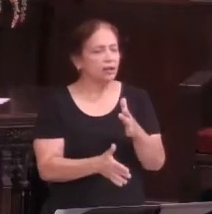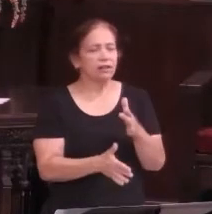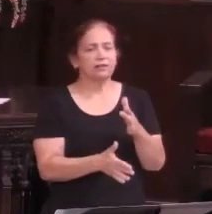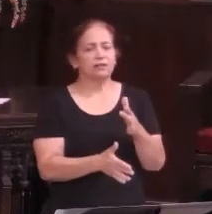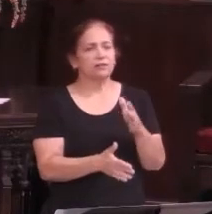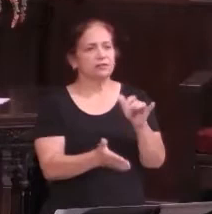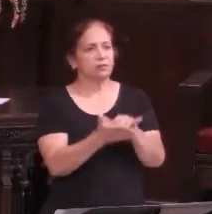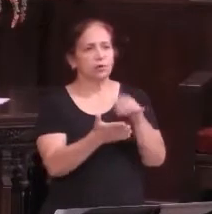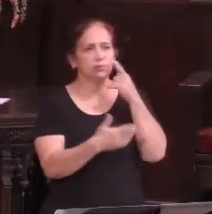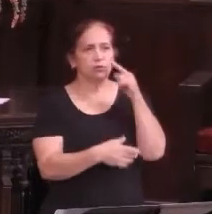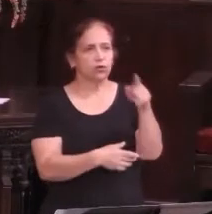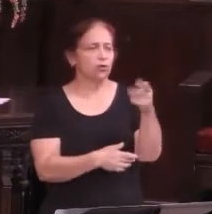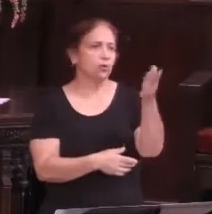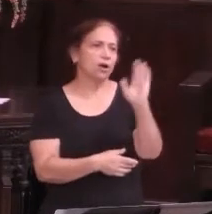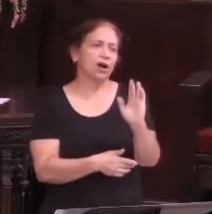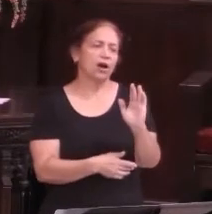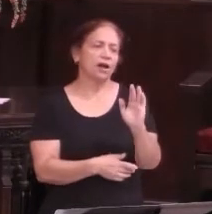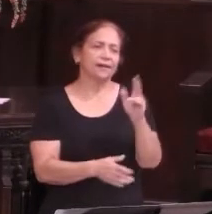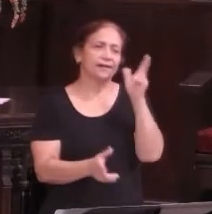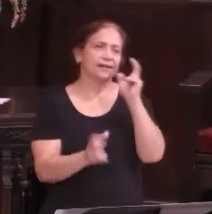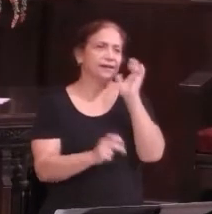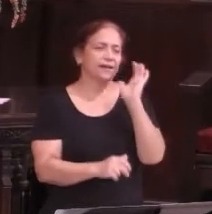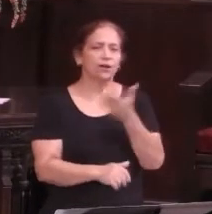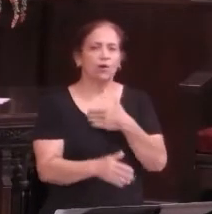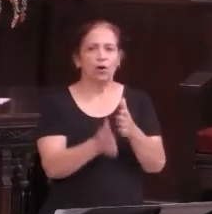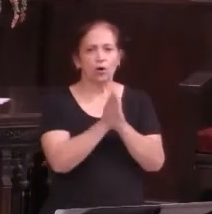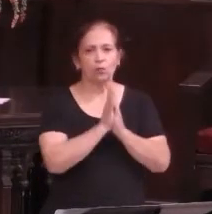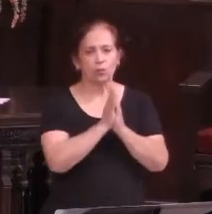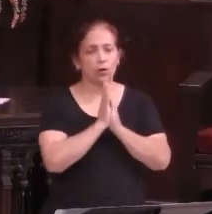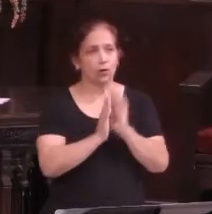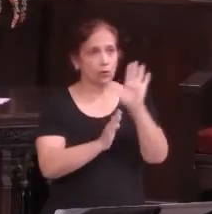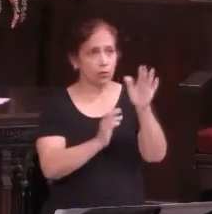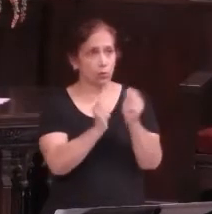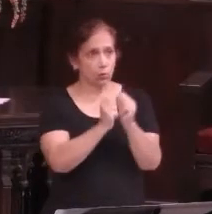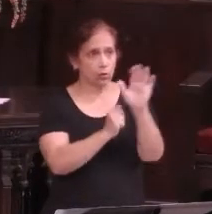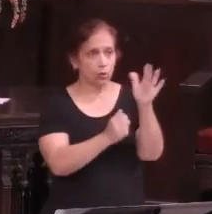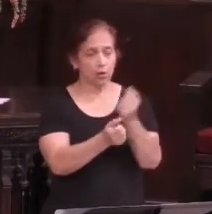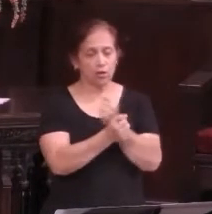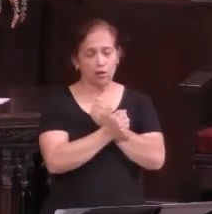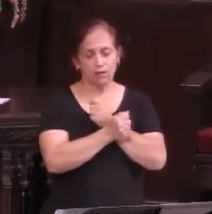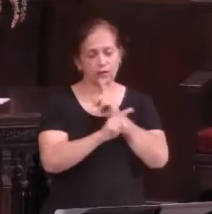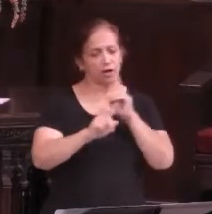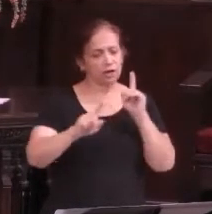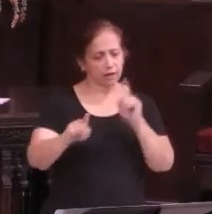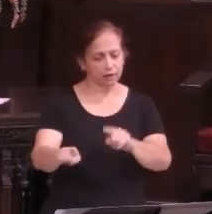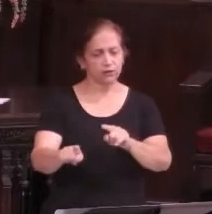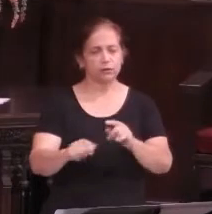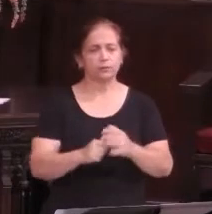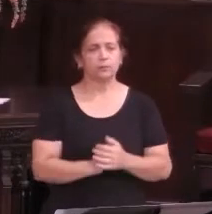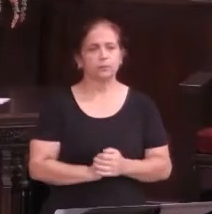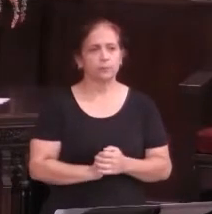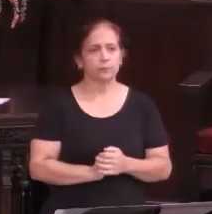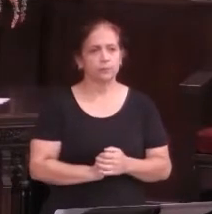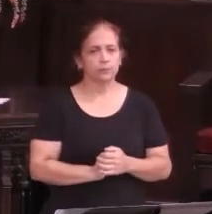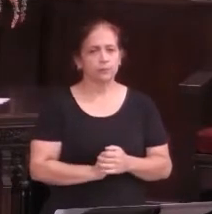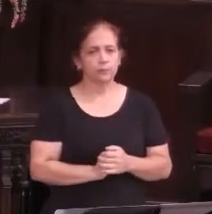O God, hear our prayer and in your love, answer.